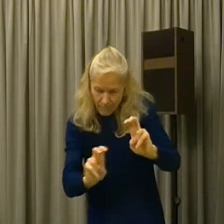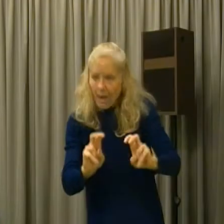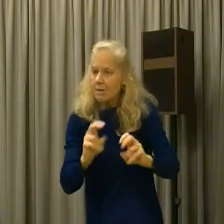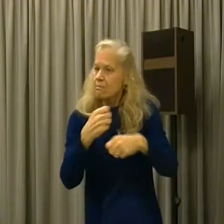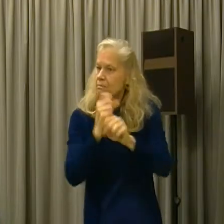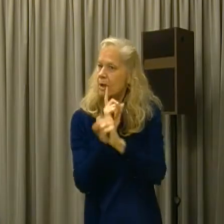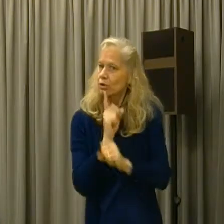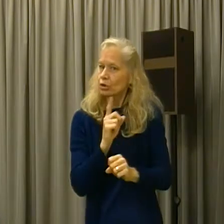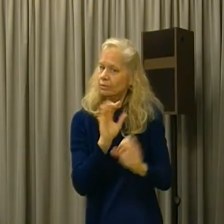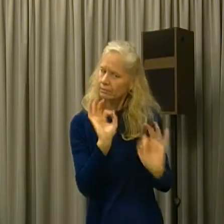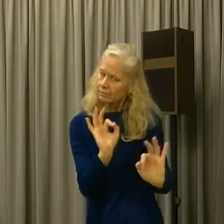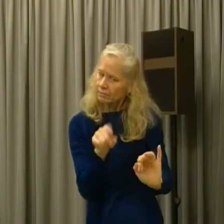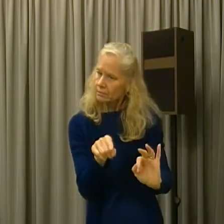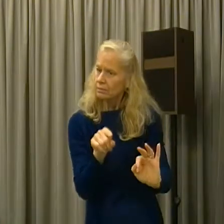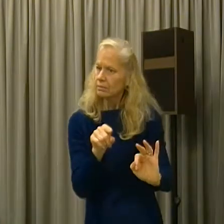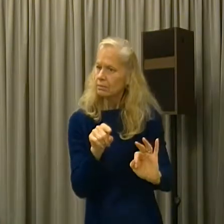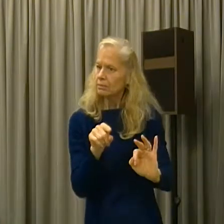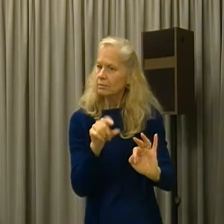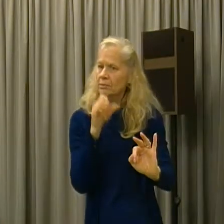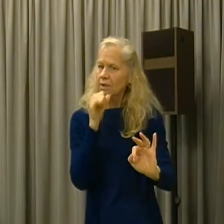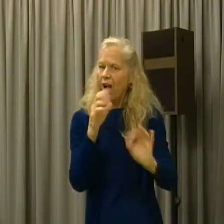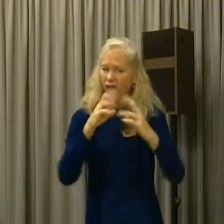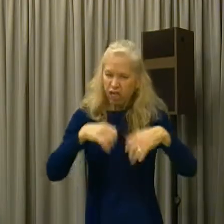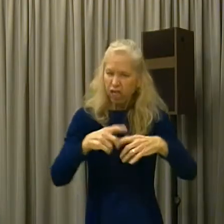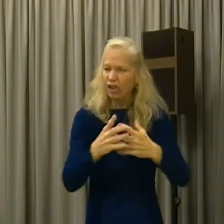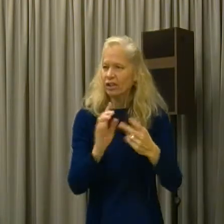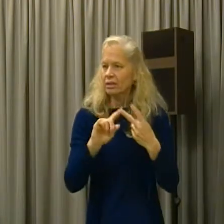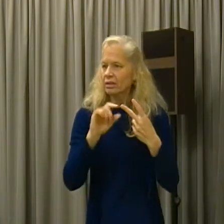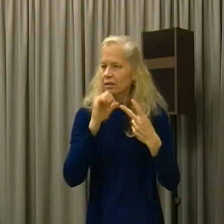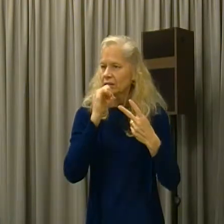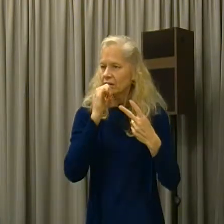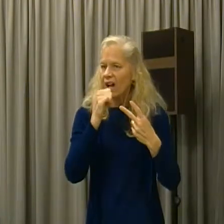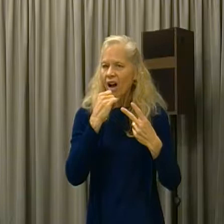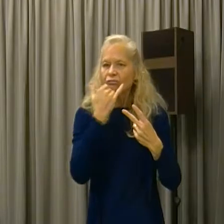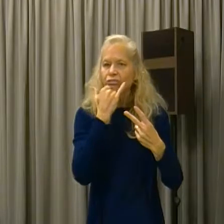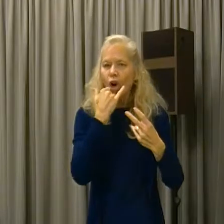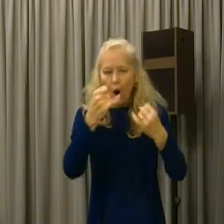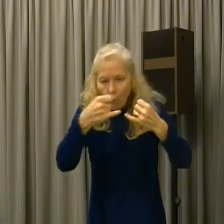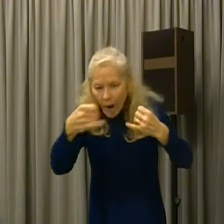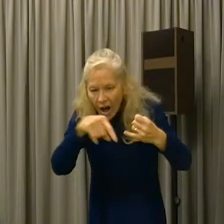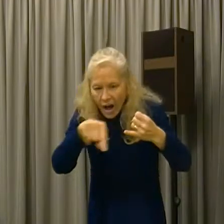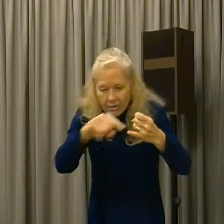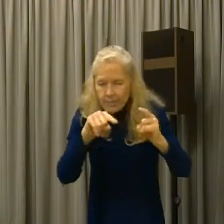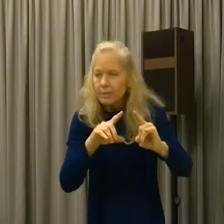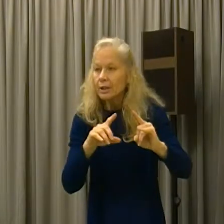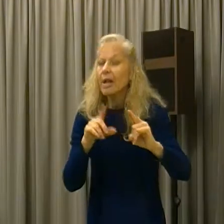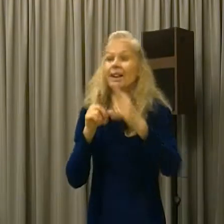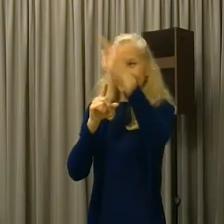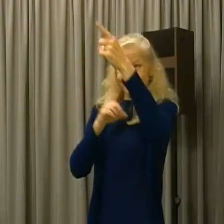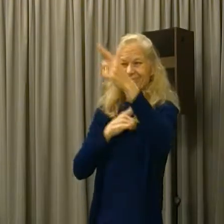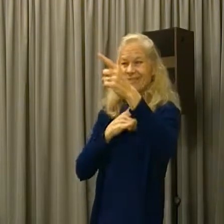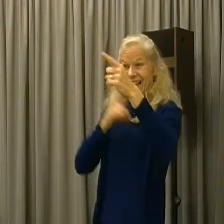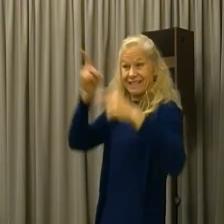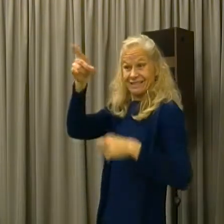they have to have, those employees have to have a system set up whereby they check all their machinery and make sure it's working right and